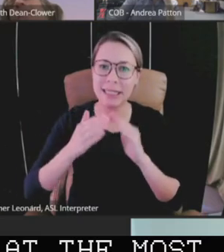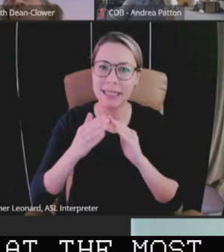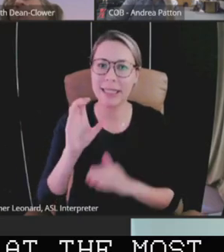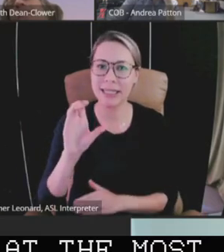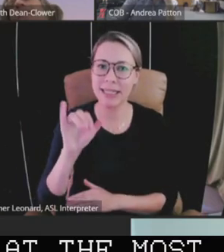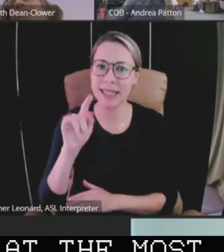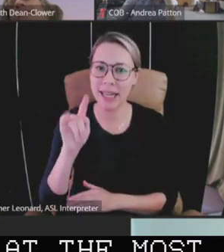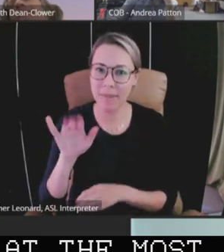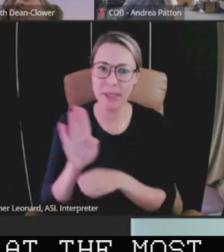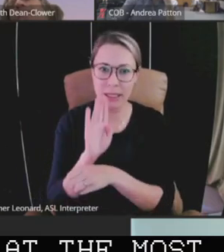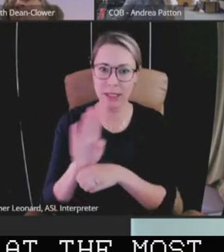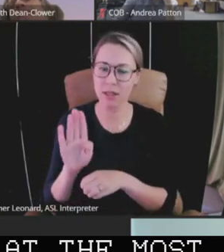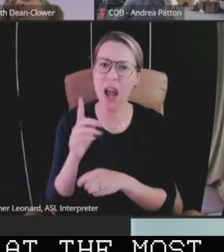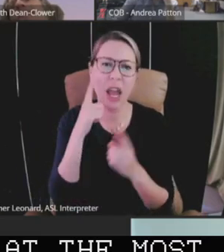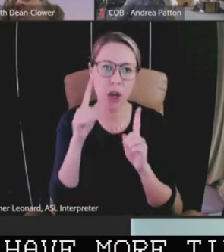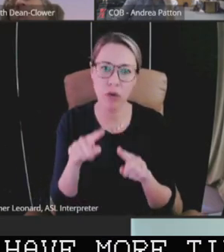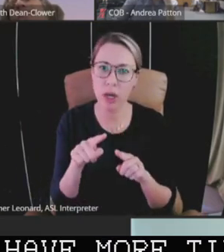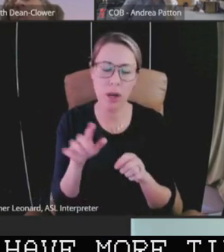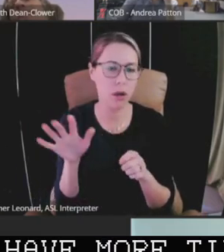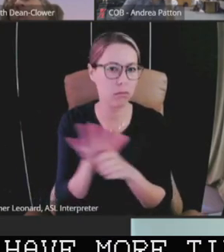wholeheartedly.